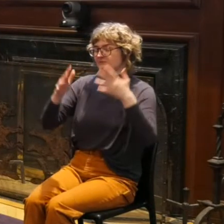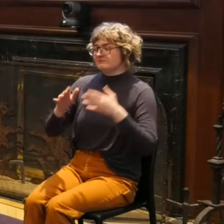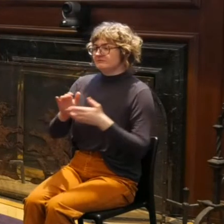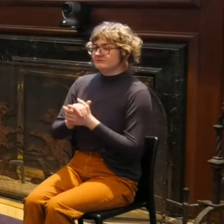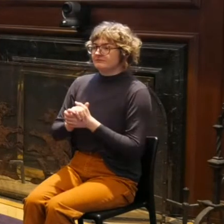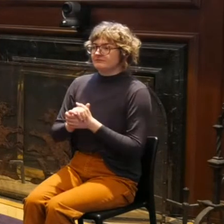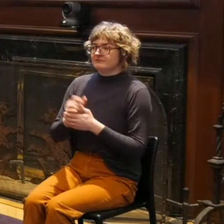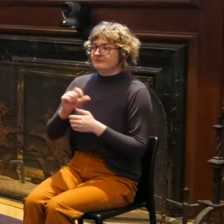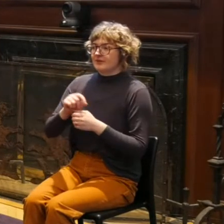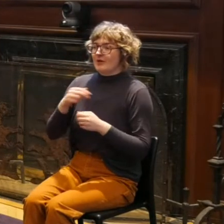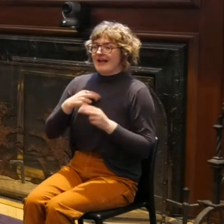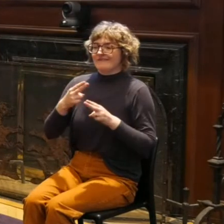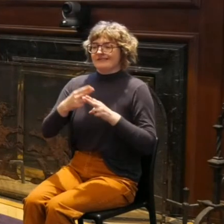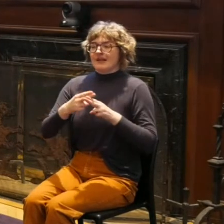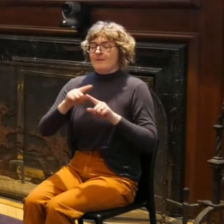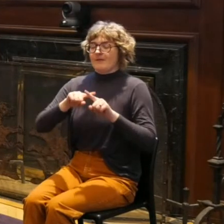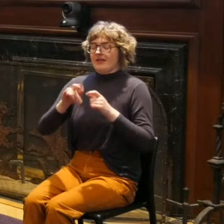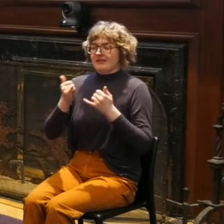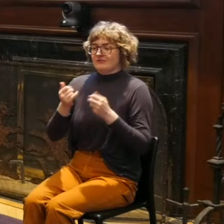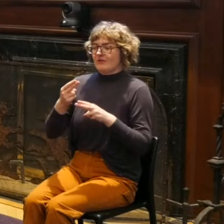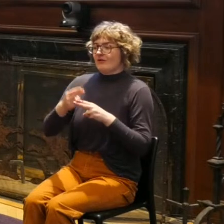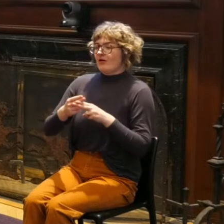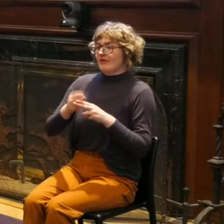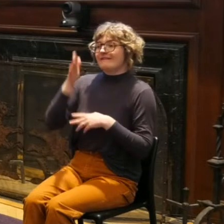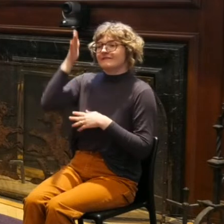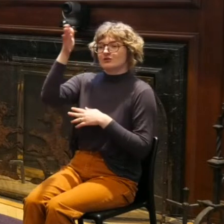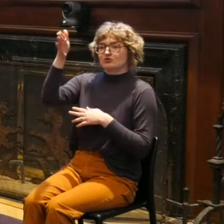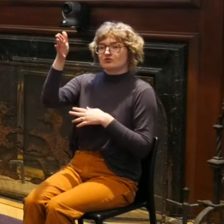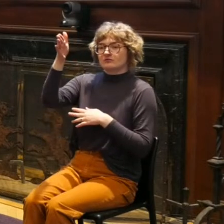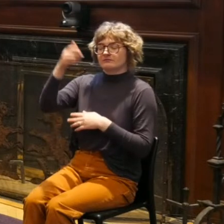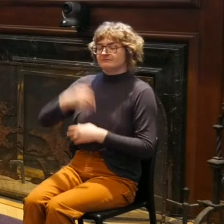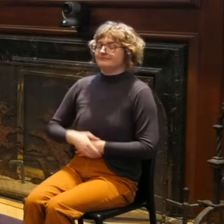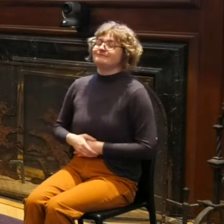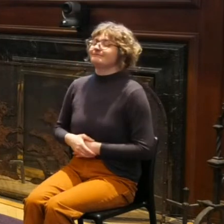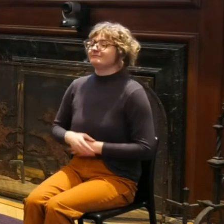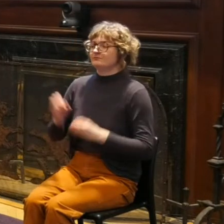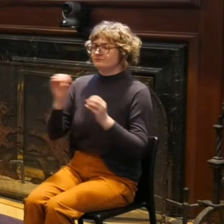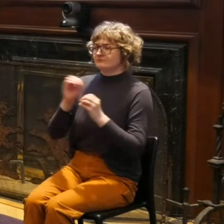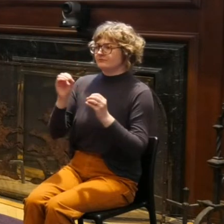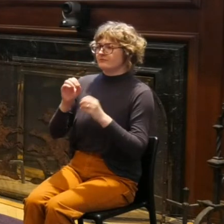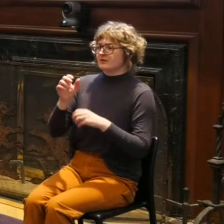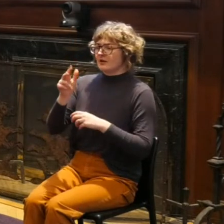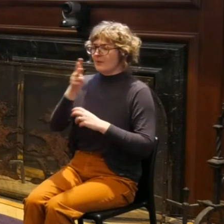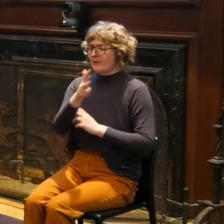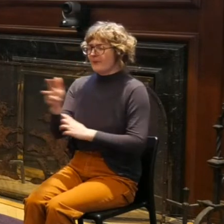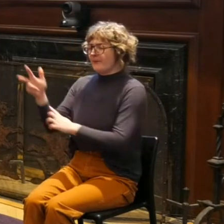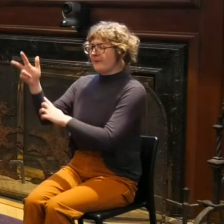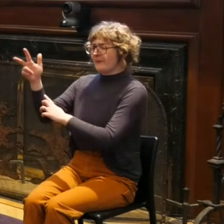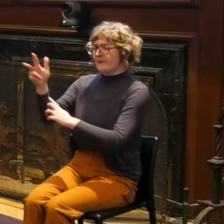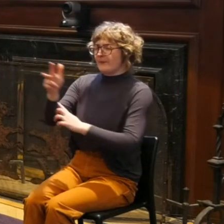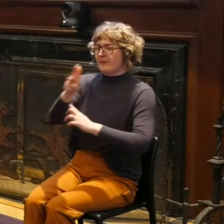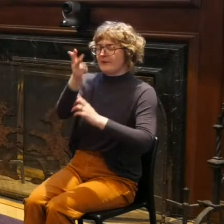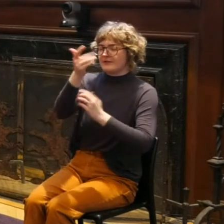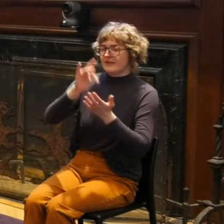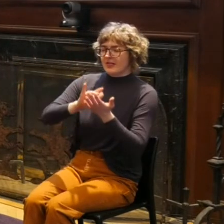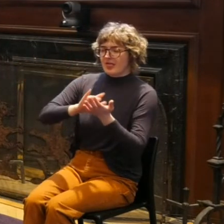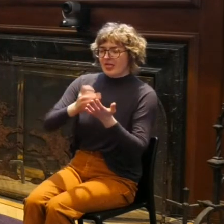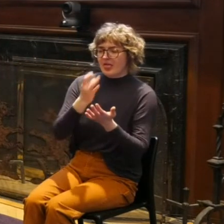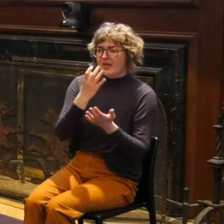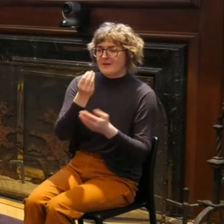That one didn't have a title, but this one is called The Future. No flying cars, no pill capsule